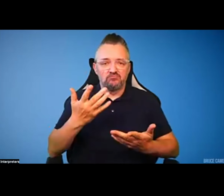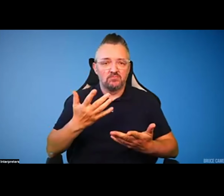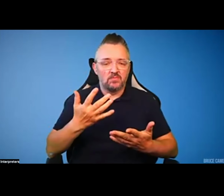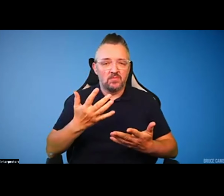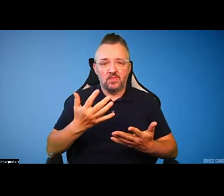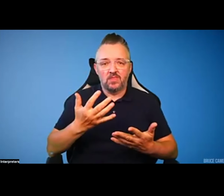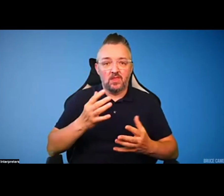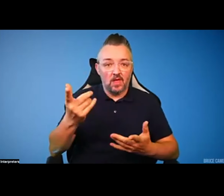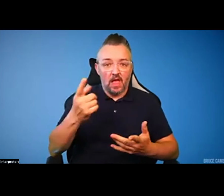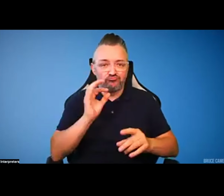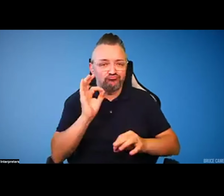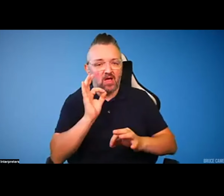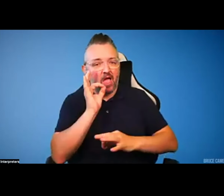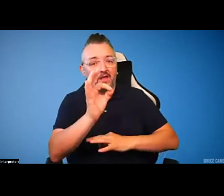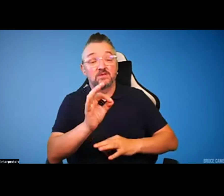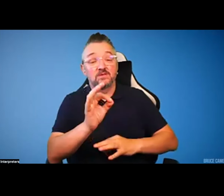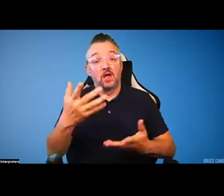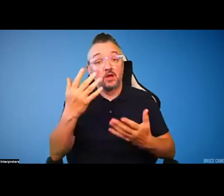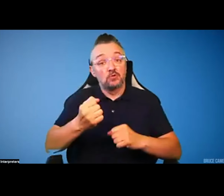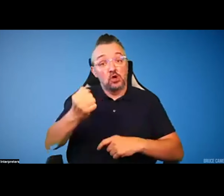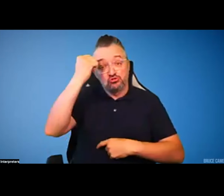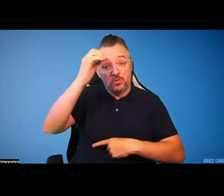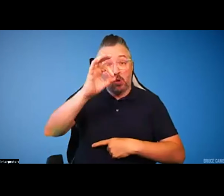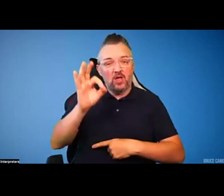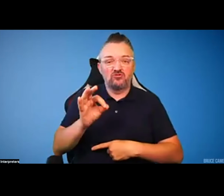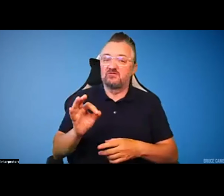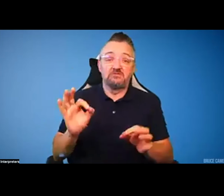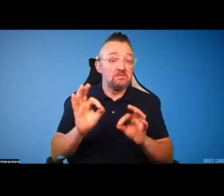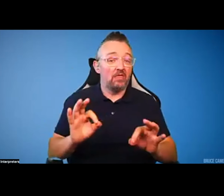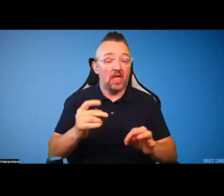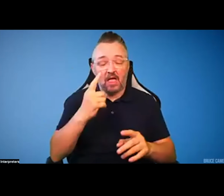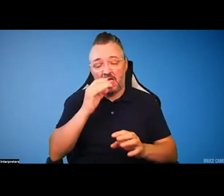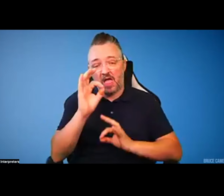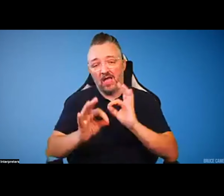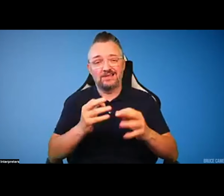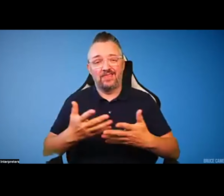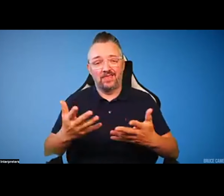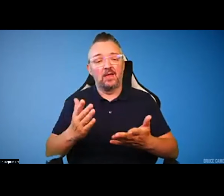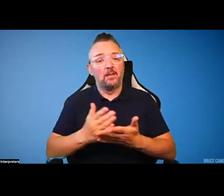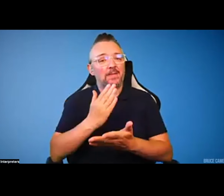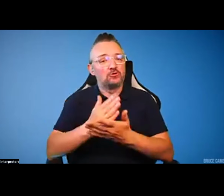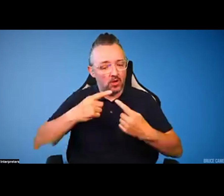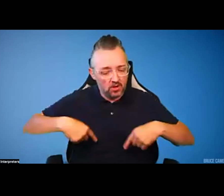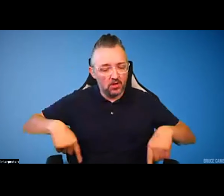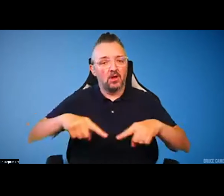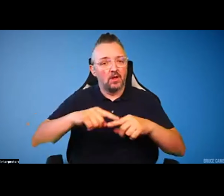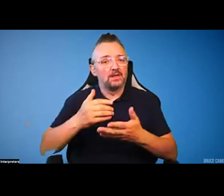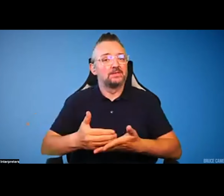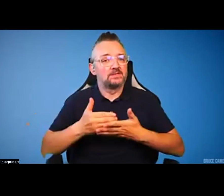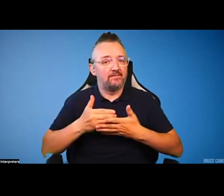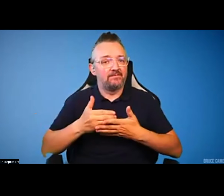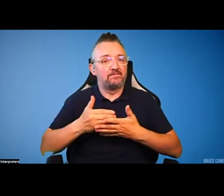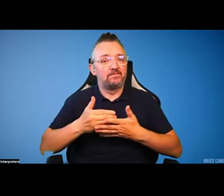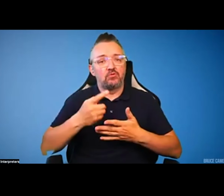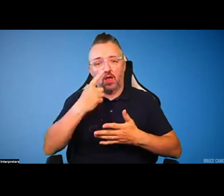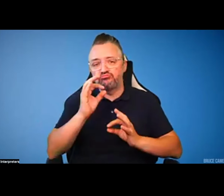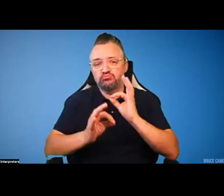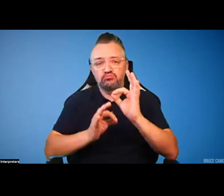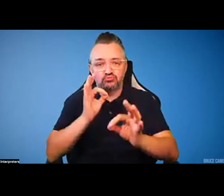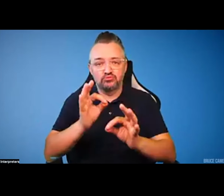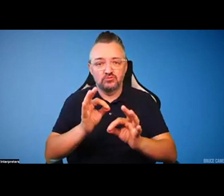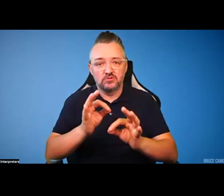adage of no such thing as a daft question, and to make sure that we all feel safe enough to be seen, be heard, not physically,